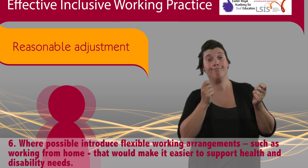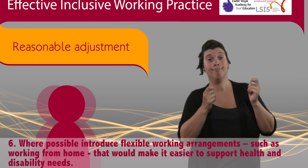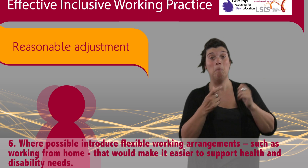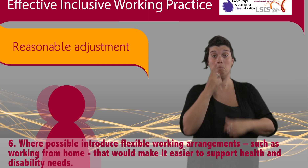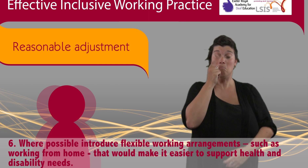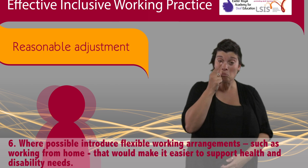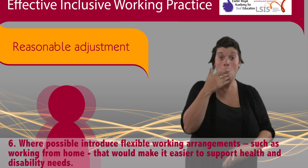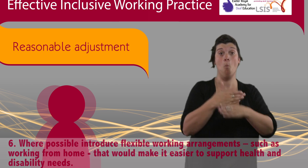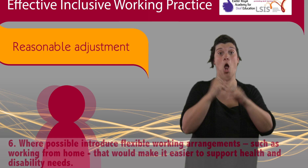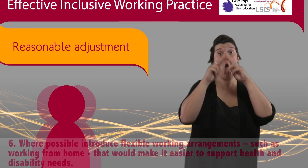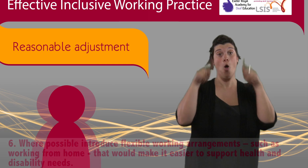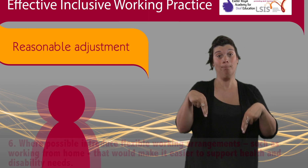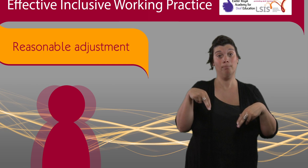and disability needs.